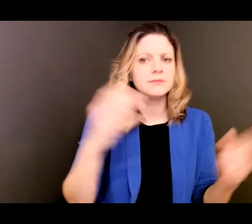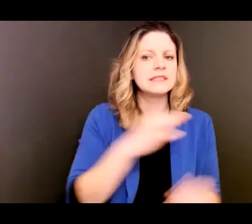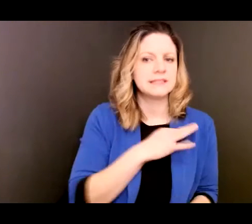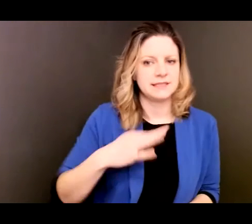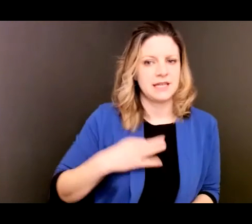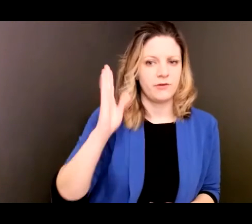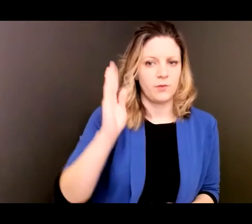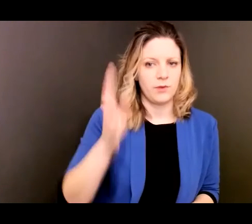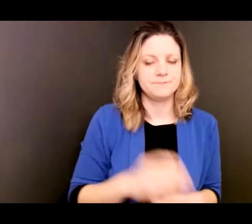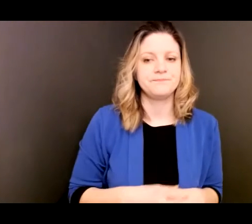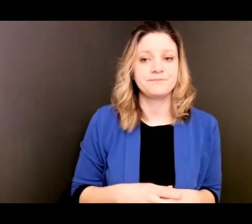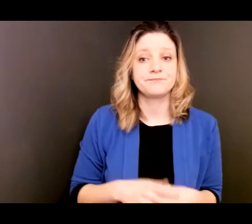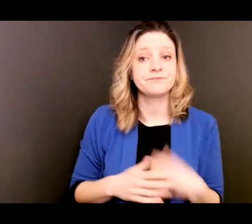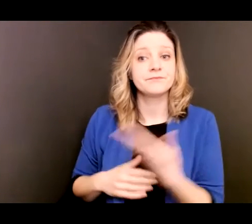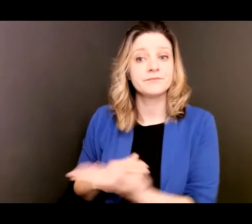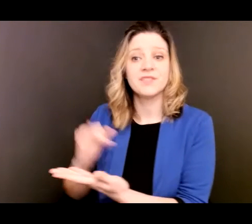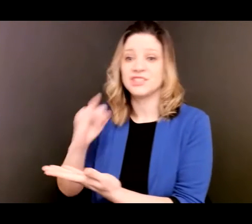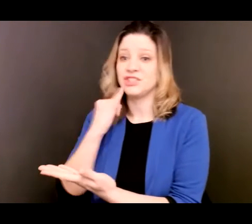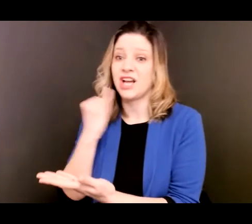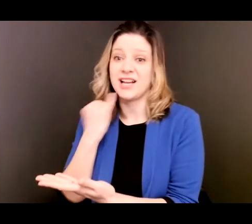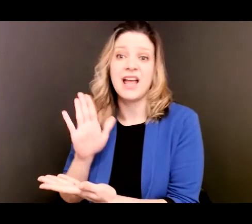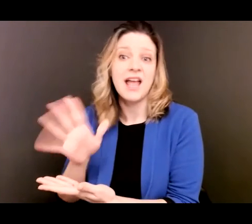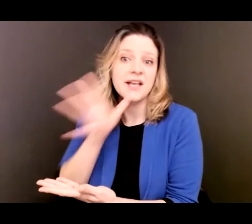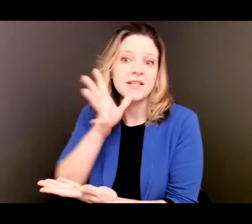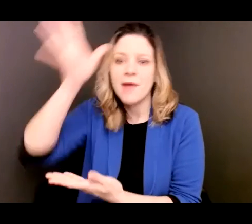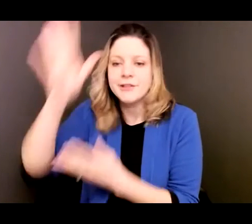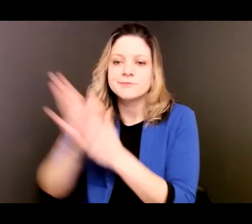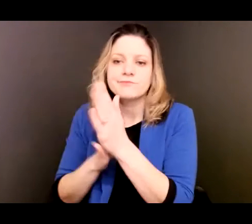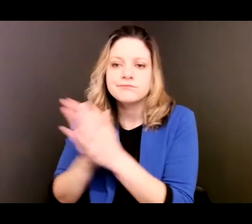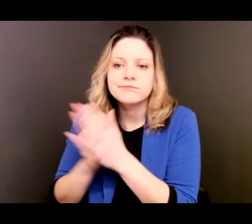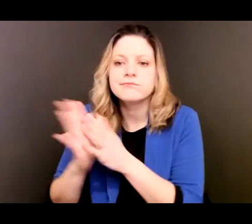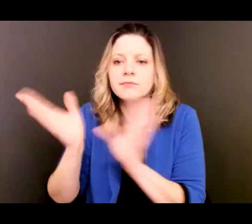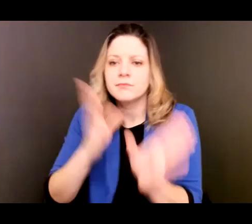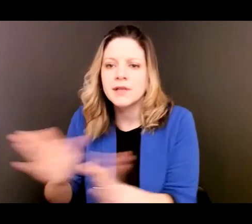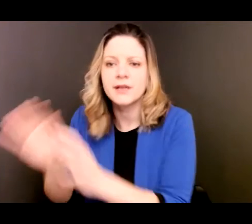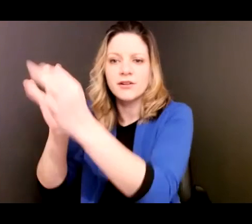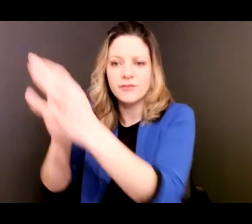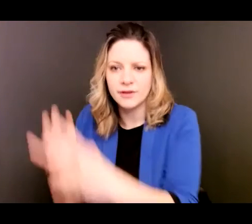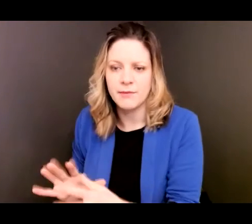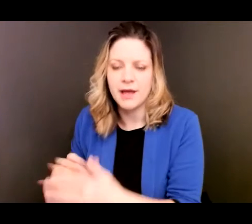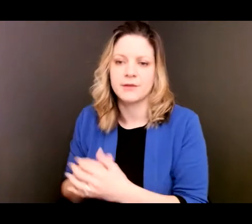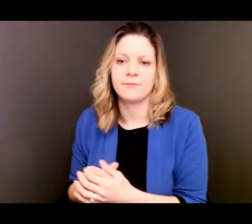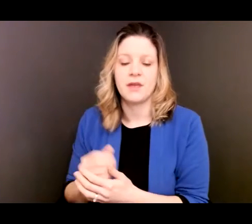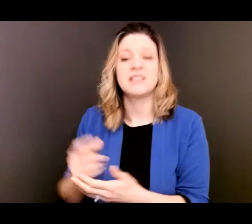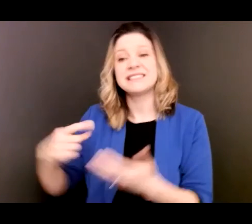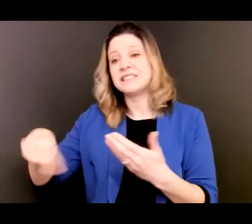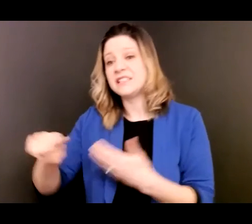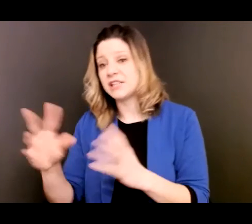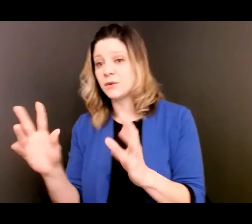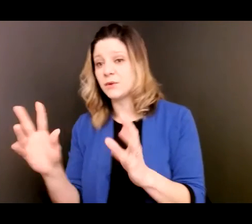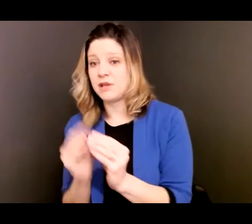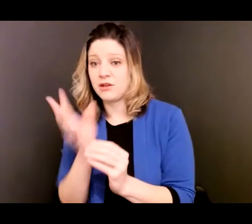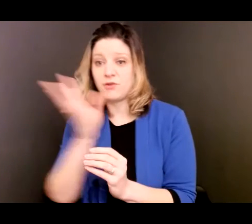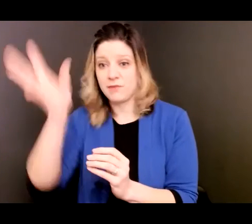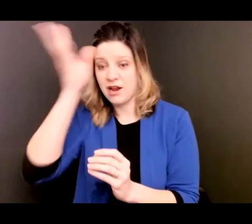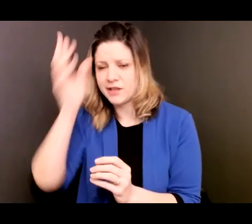For John, his parents are highly involved in the transition planning, and we will be meeting with them next week to outline the